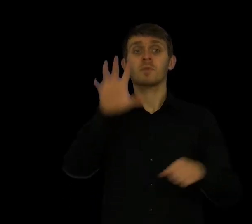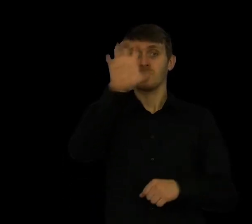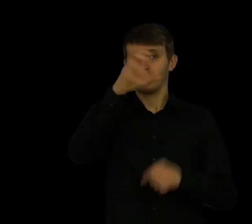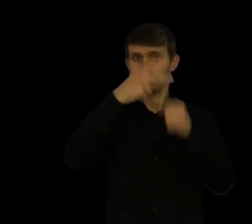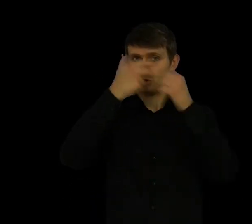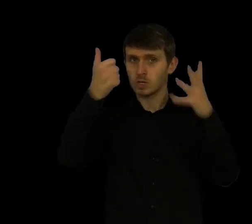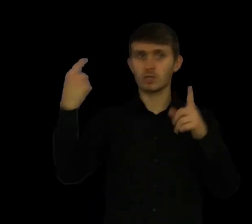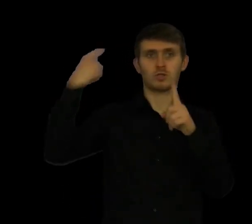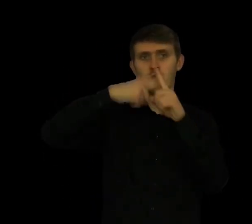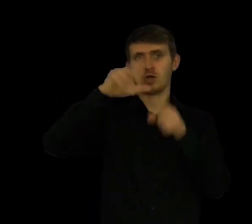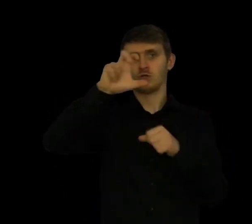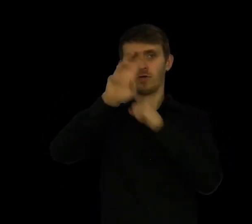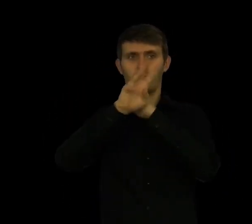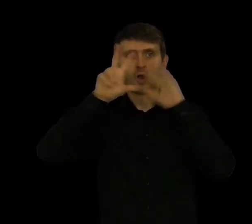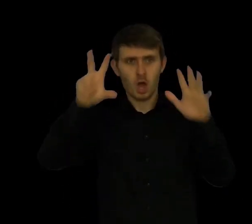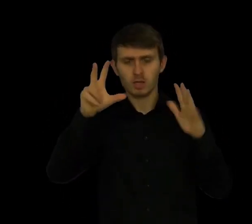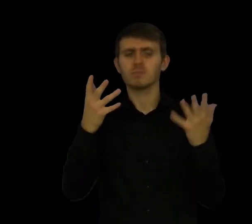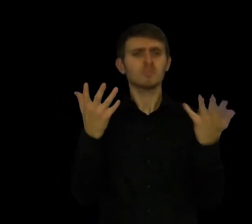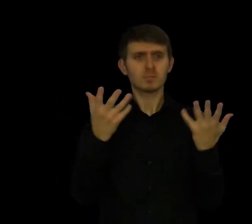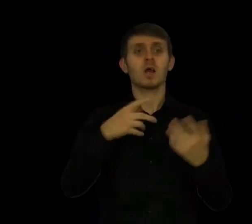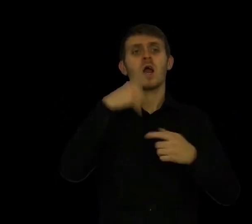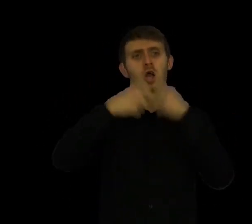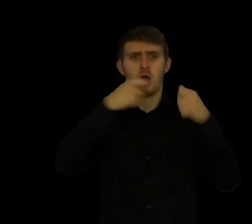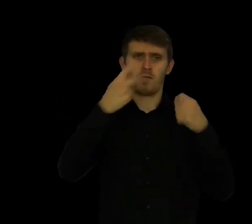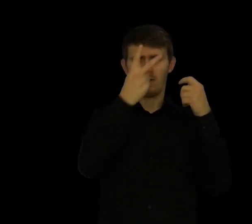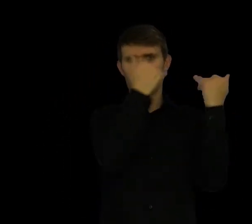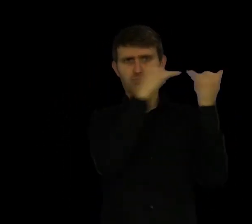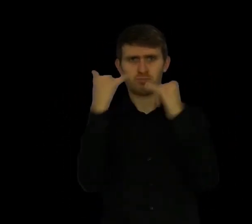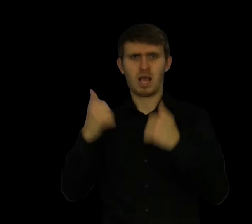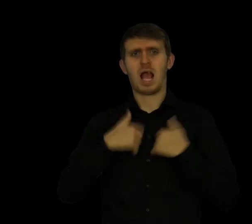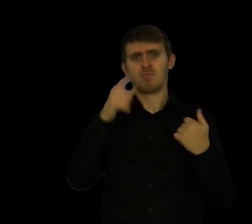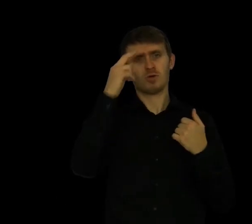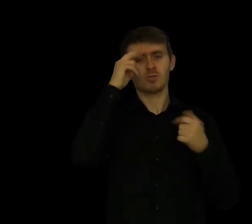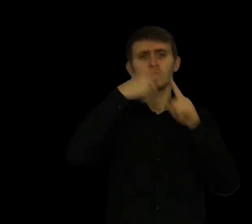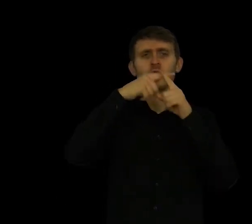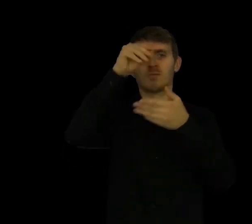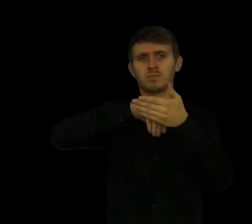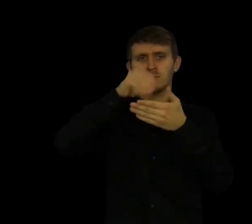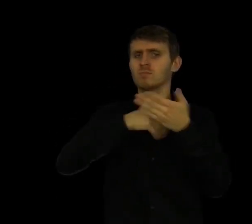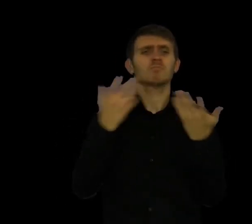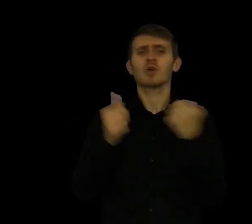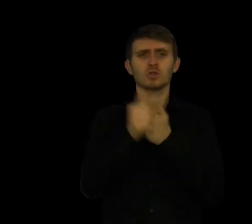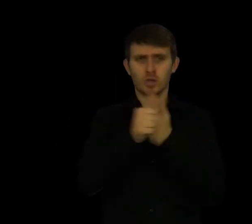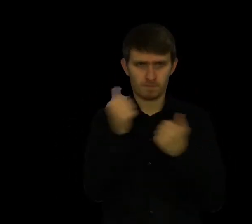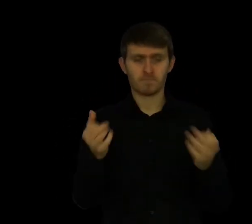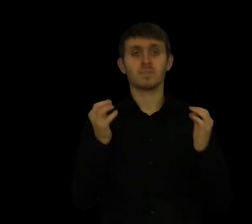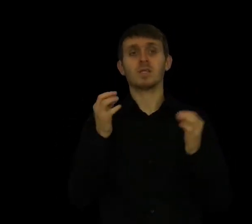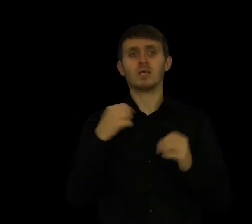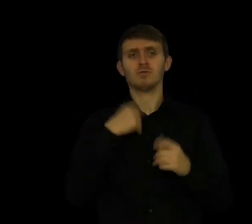Let's add 536 to 398. I'm going to do it two different ways so that we really understand what this carrying is all about. So first we'll do it in the